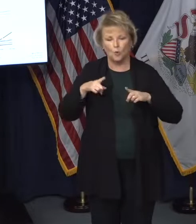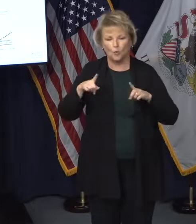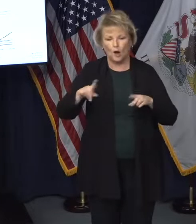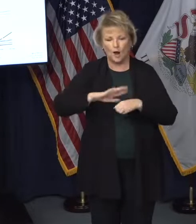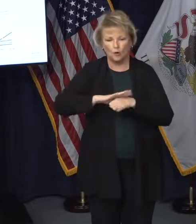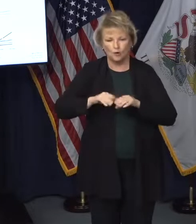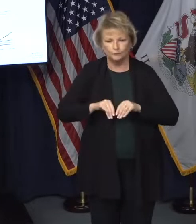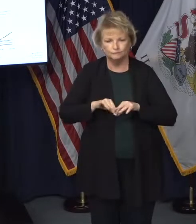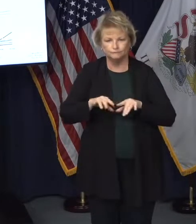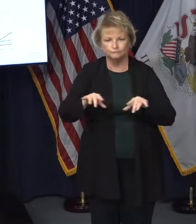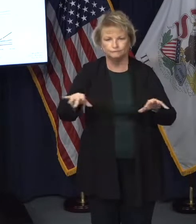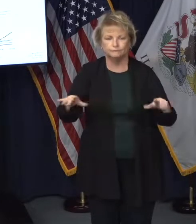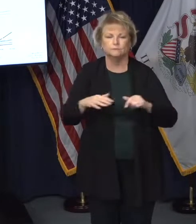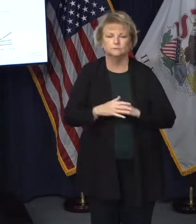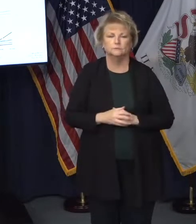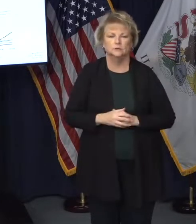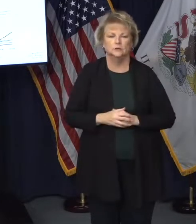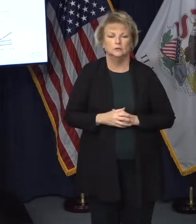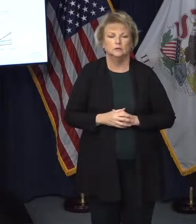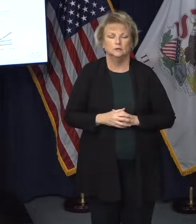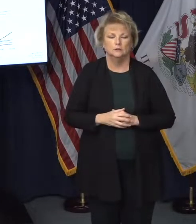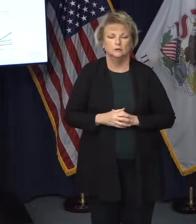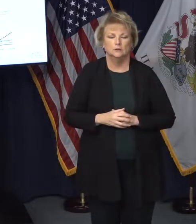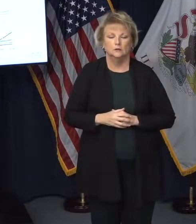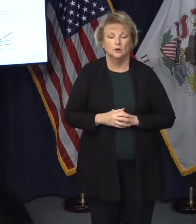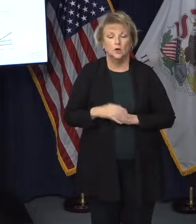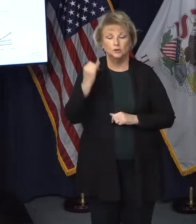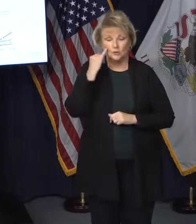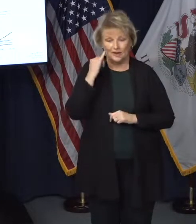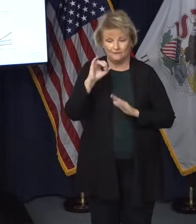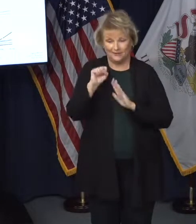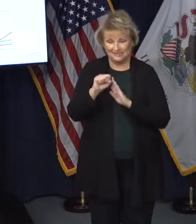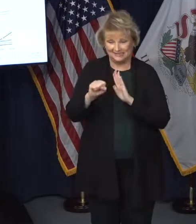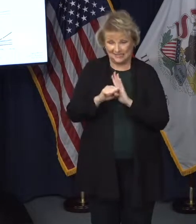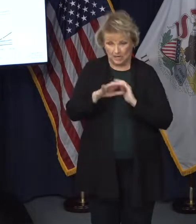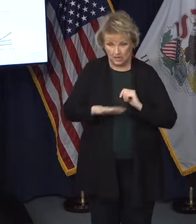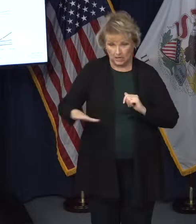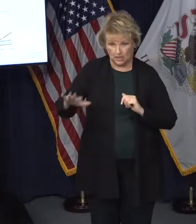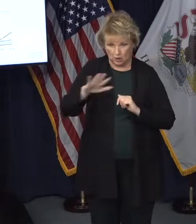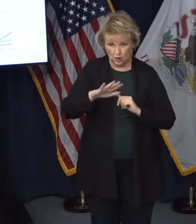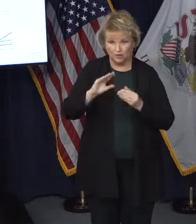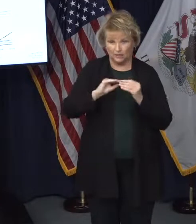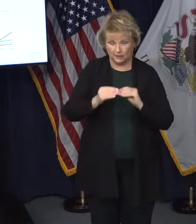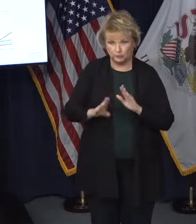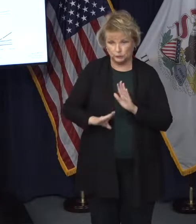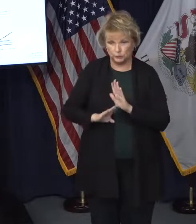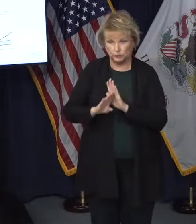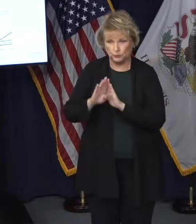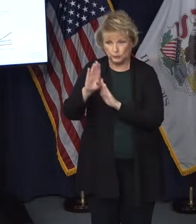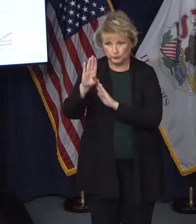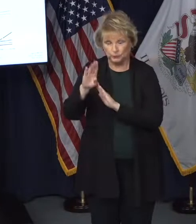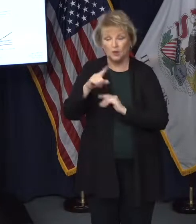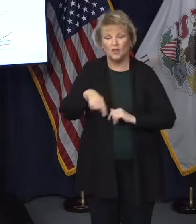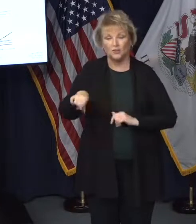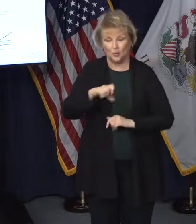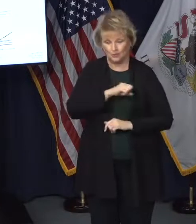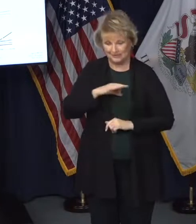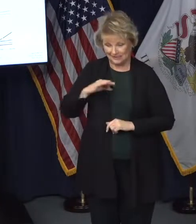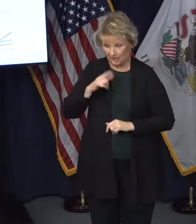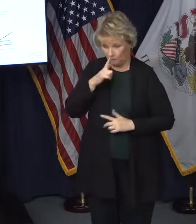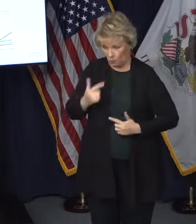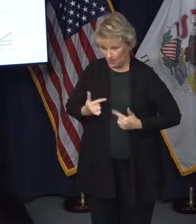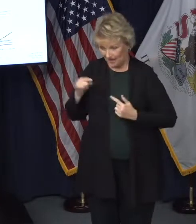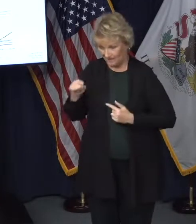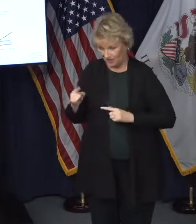storm. And so as rates go up in the communities, the staff that live in these communities, that go